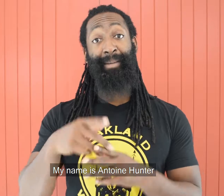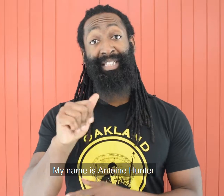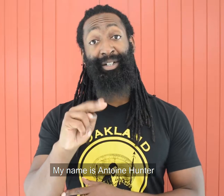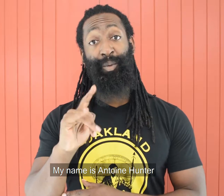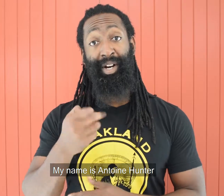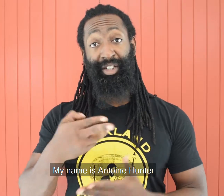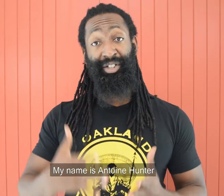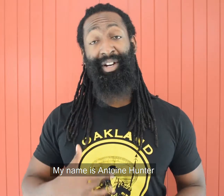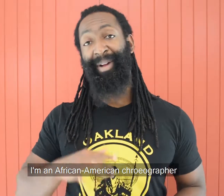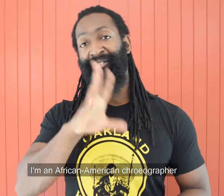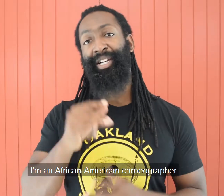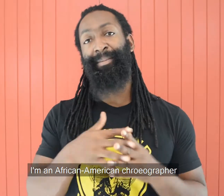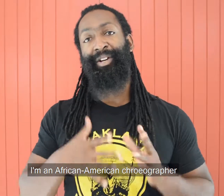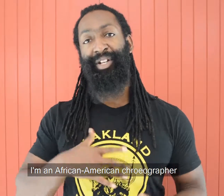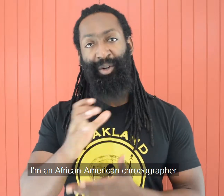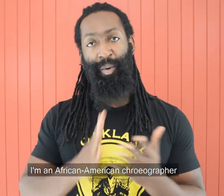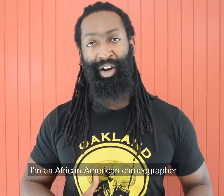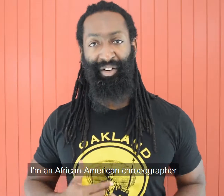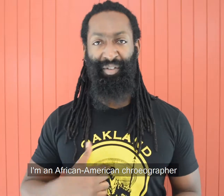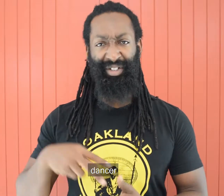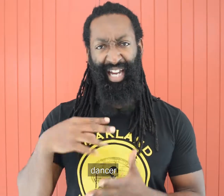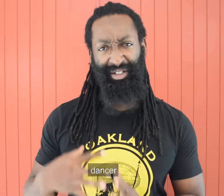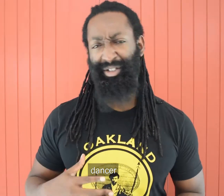My name is Antoine Hunter. I'm an African-American choreographer, dancer.